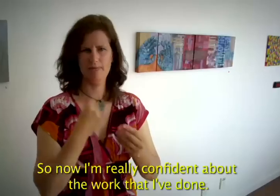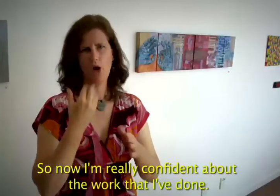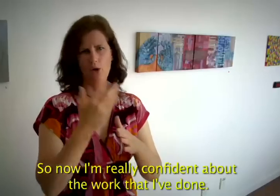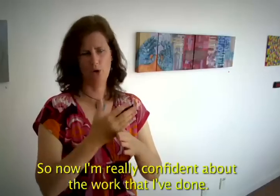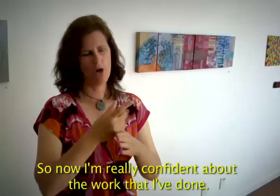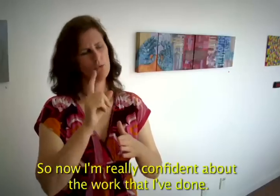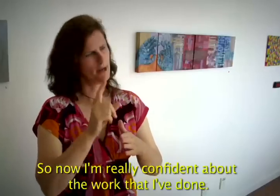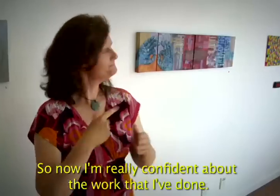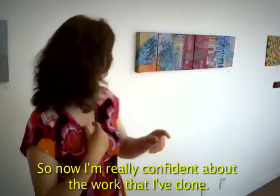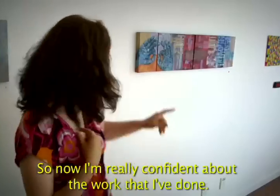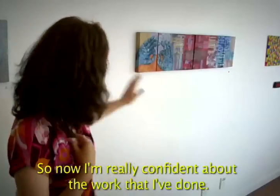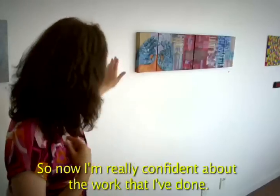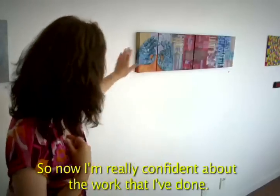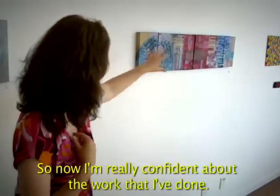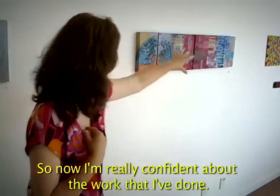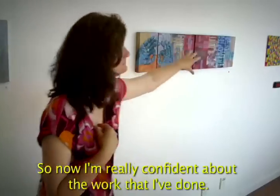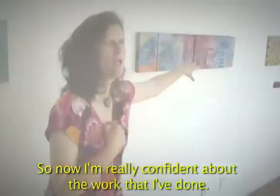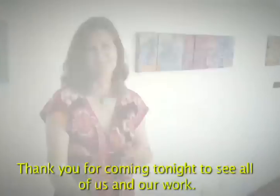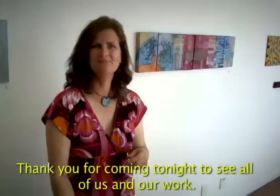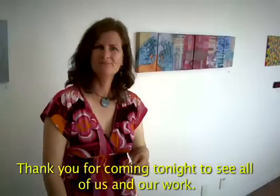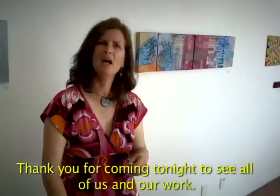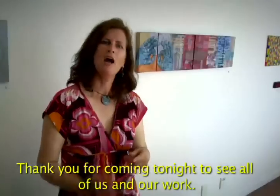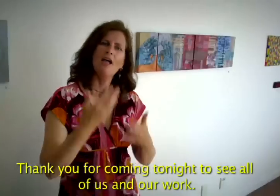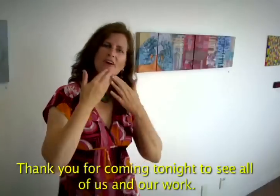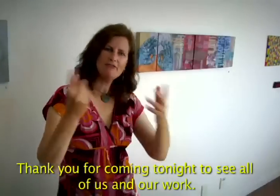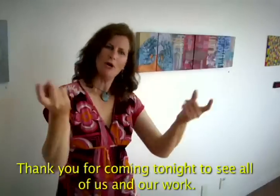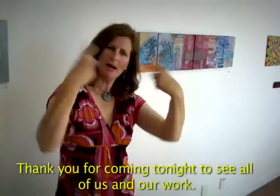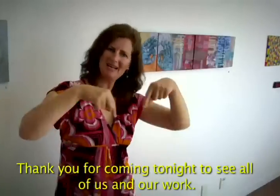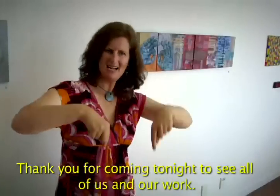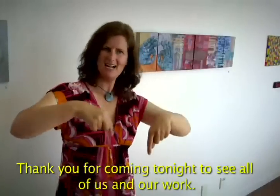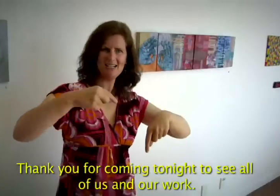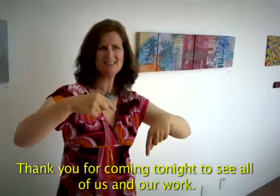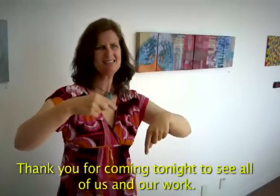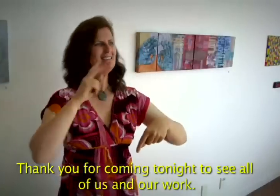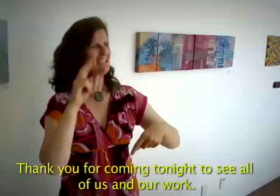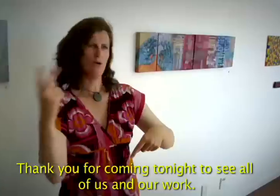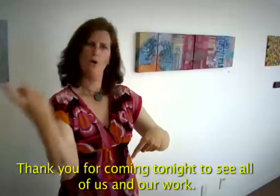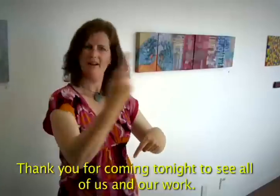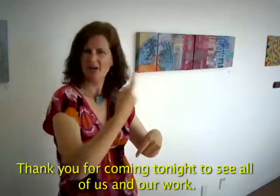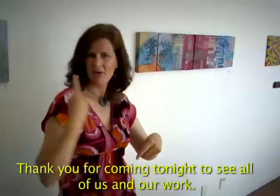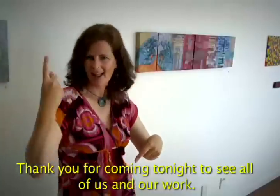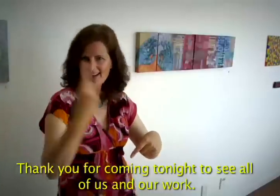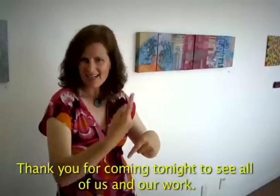So now with my work, I'm really confident about the work that I've done. Thank you for coming tonight and to see